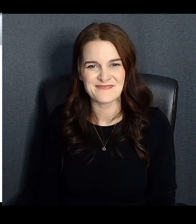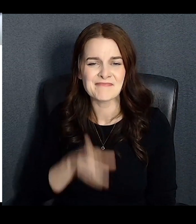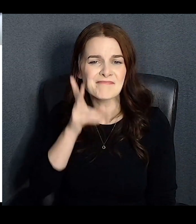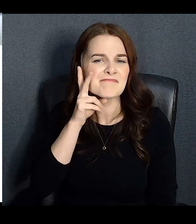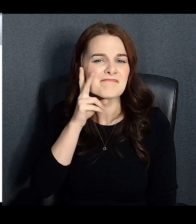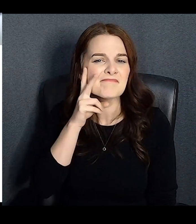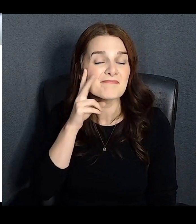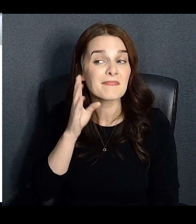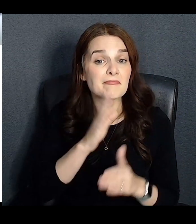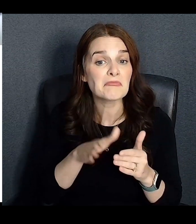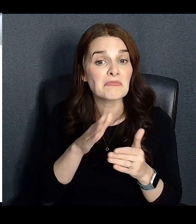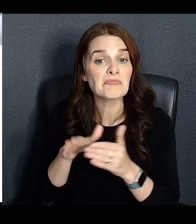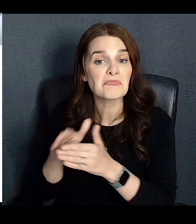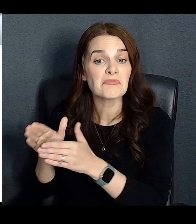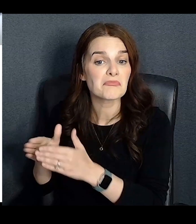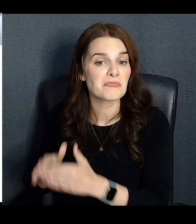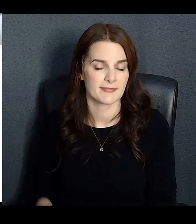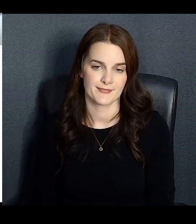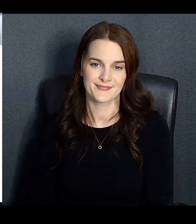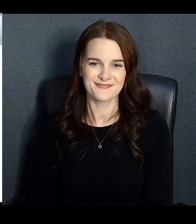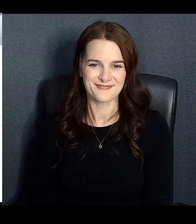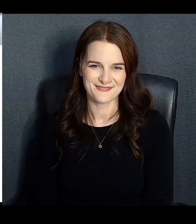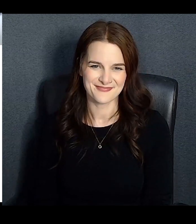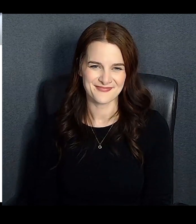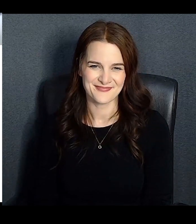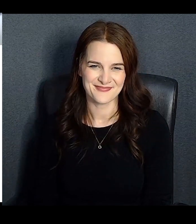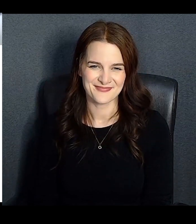then to see if people can finish up.